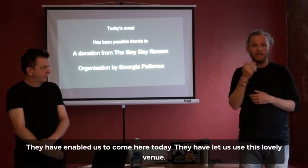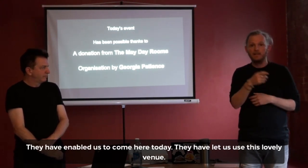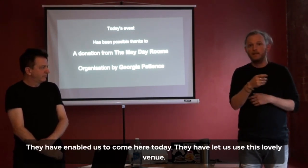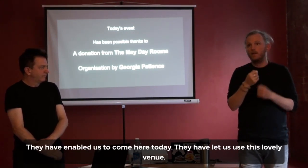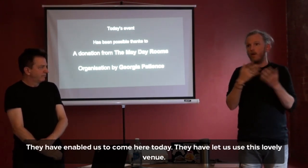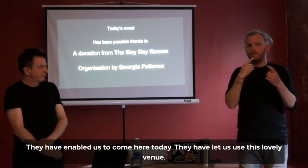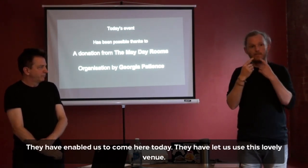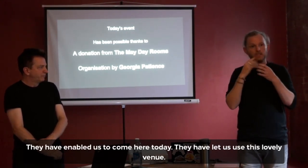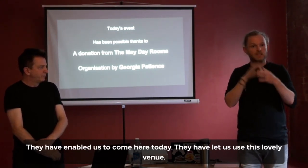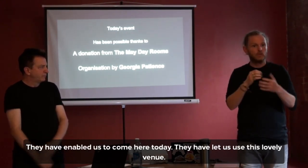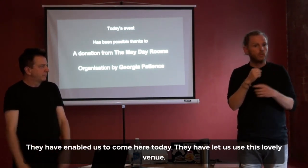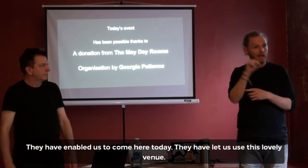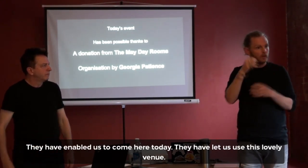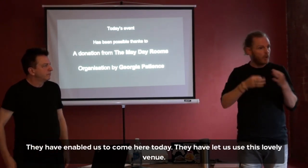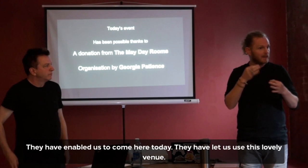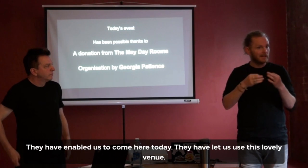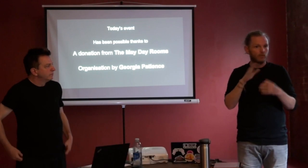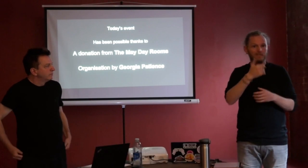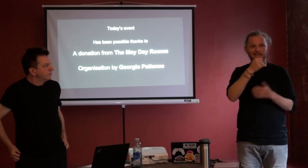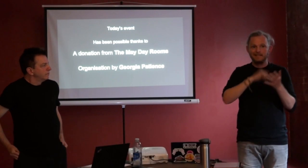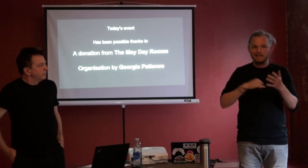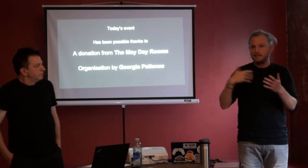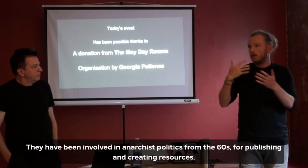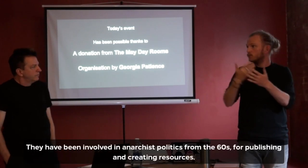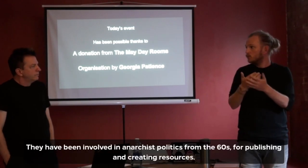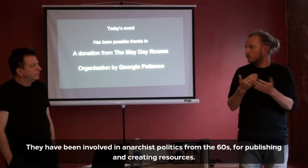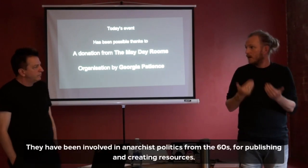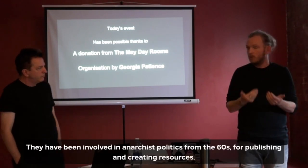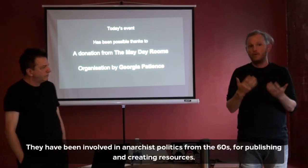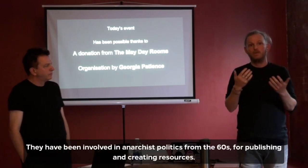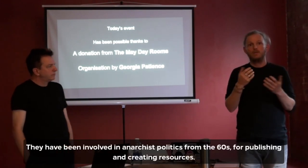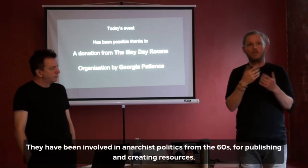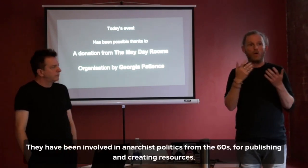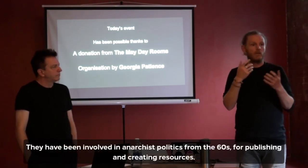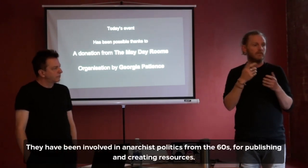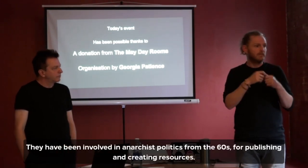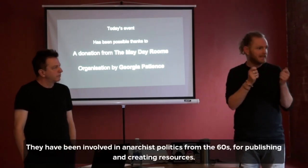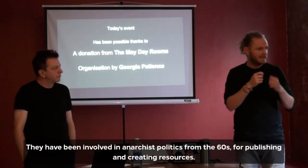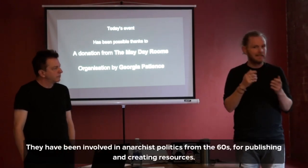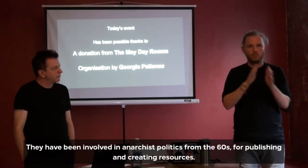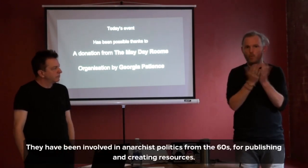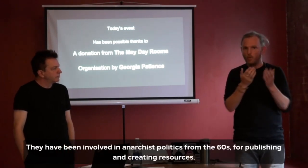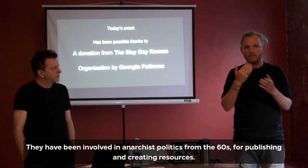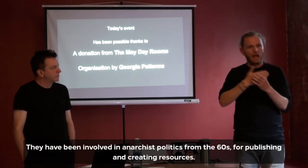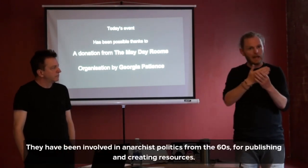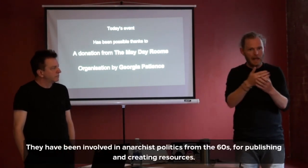today. They've let us use this lovely venue. They've been involved in anarchist politics from the 60s, kind